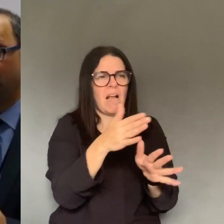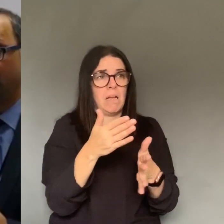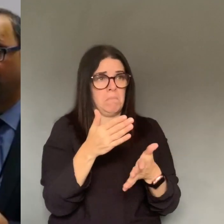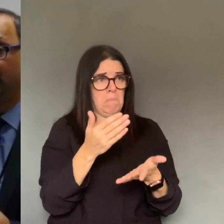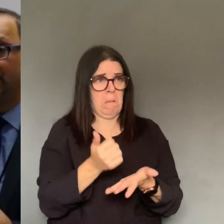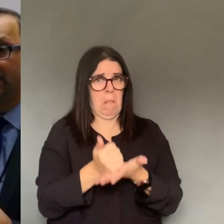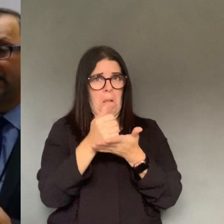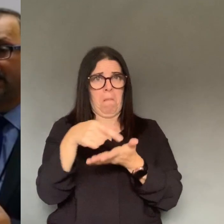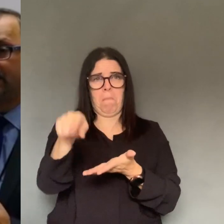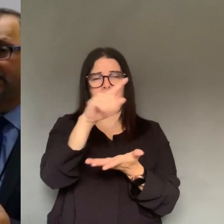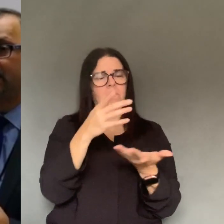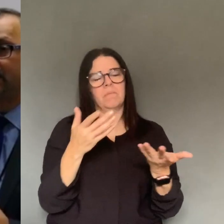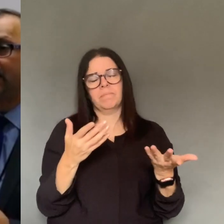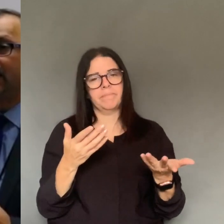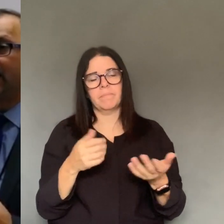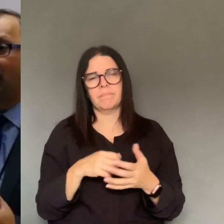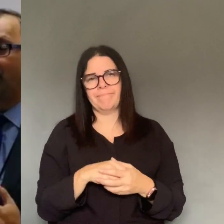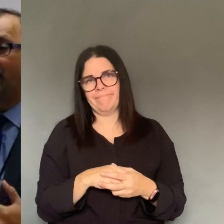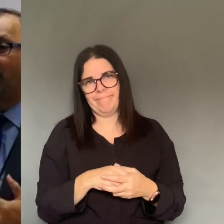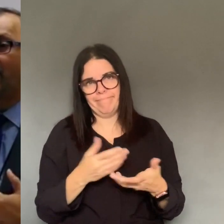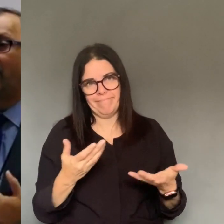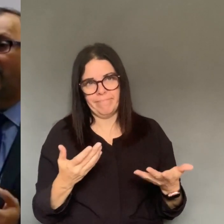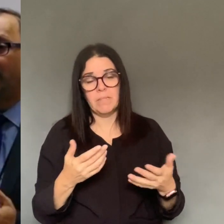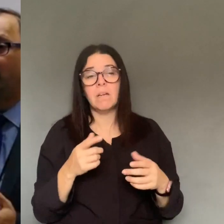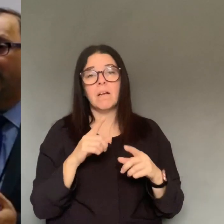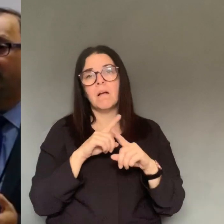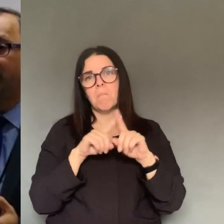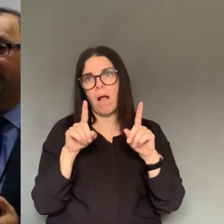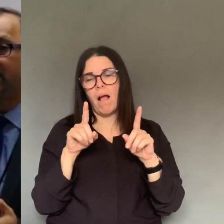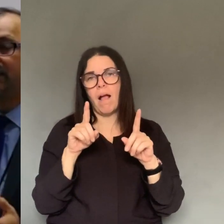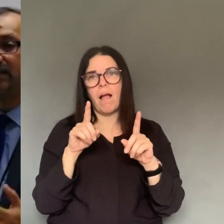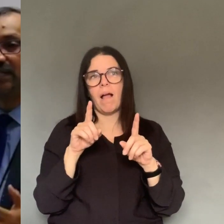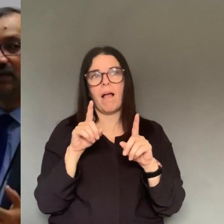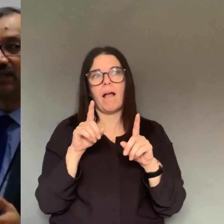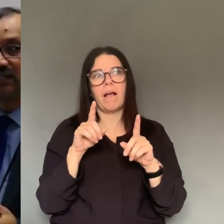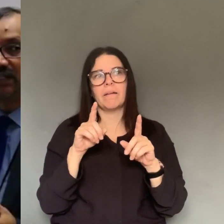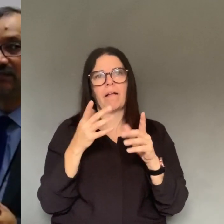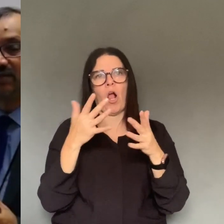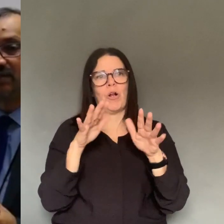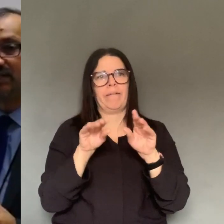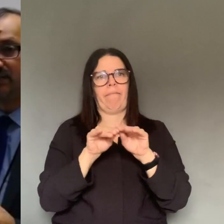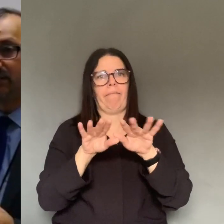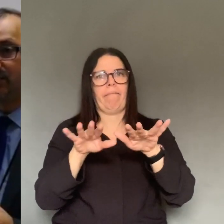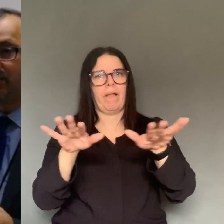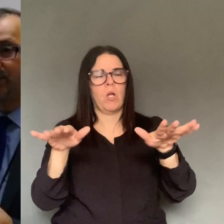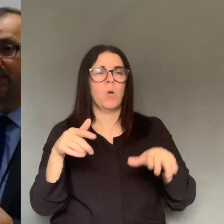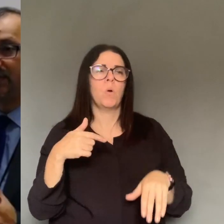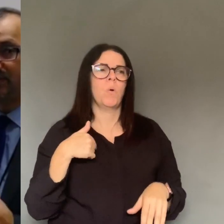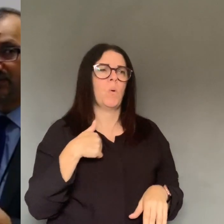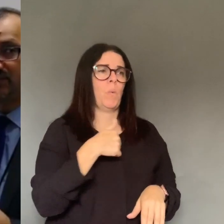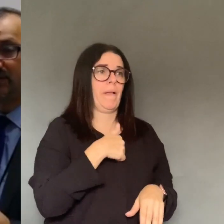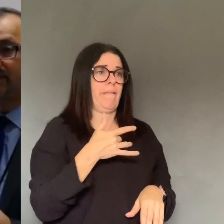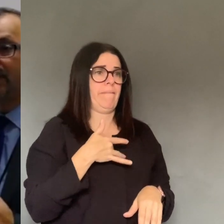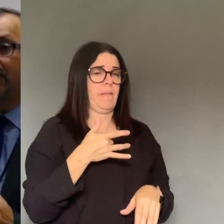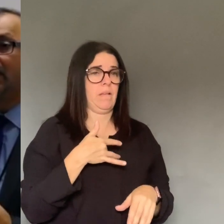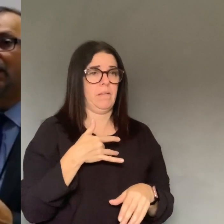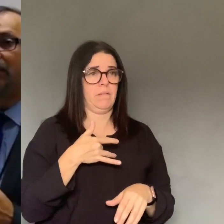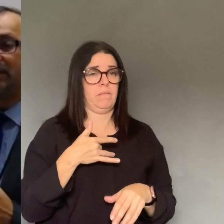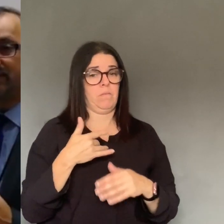word is already out there. It's from our reporting perspective, I think we are taking a responsible approach in terms